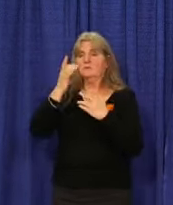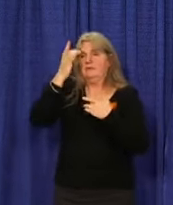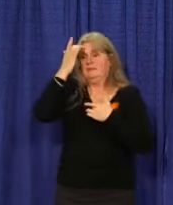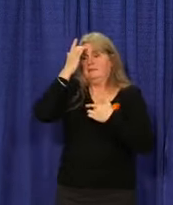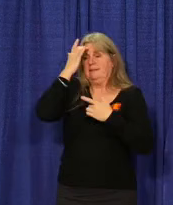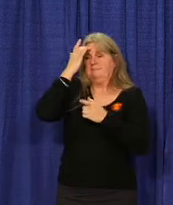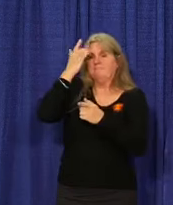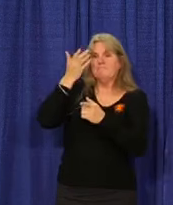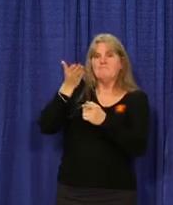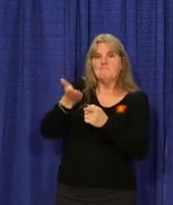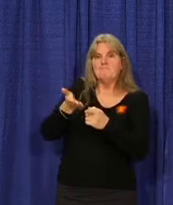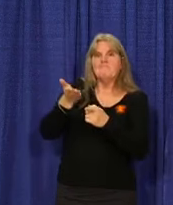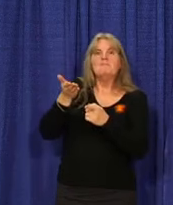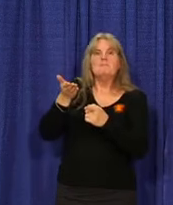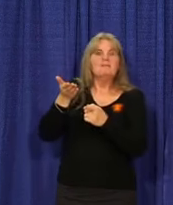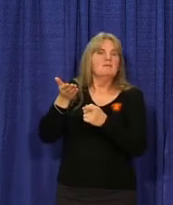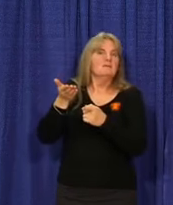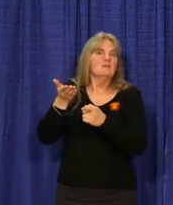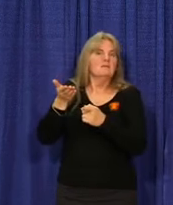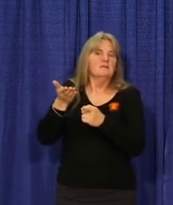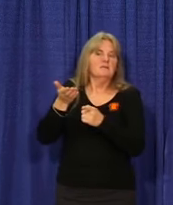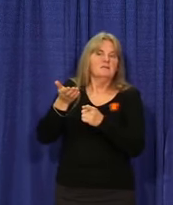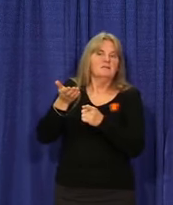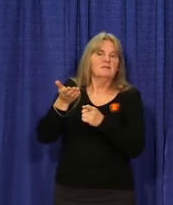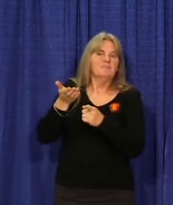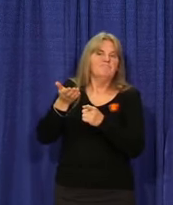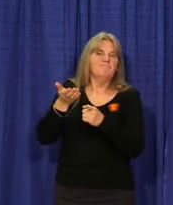with illness was something that we